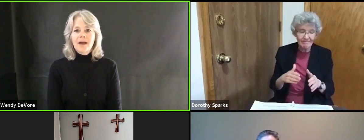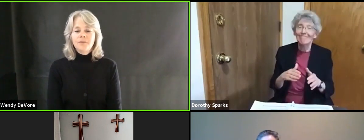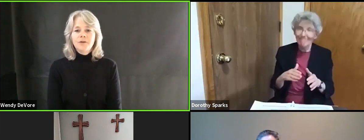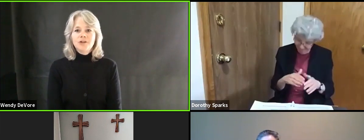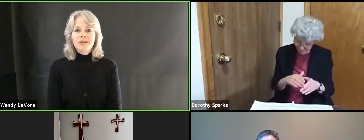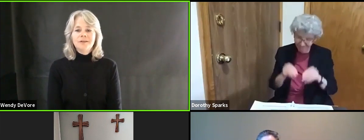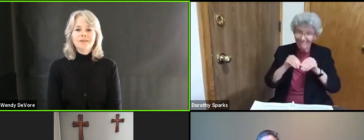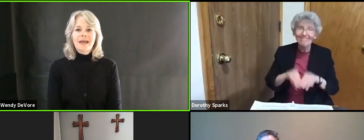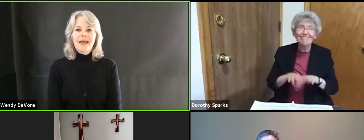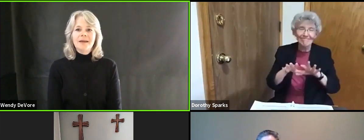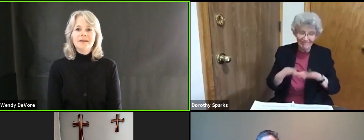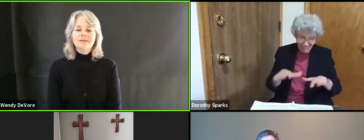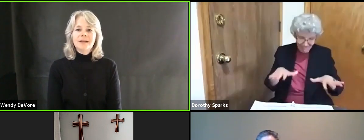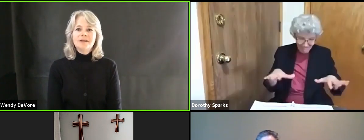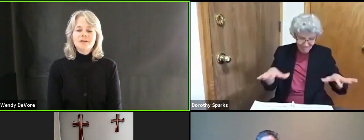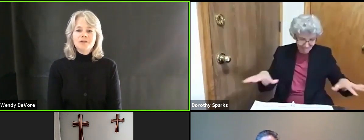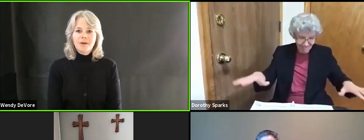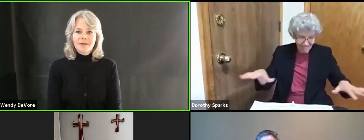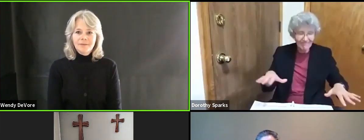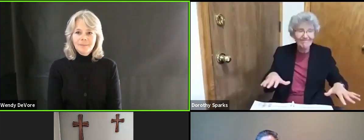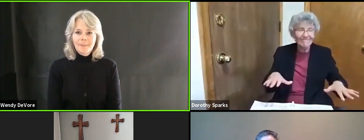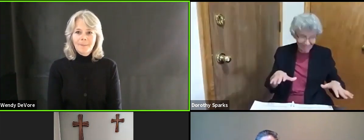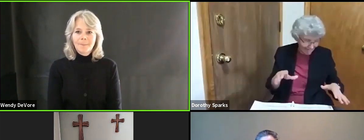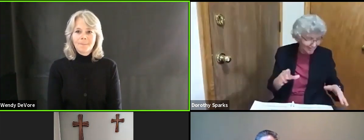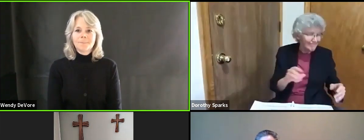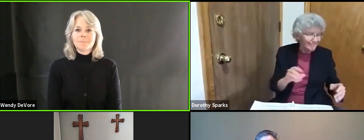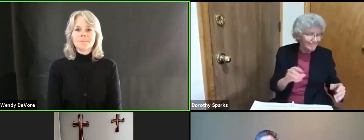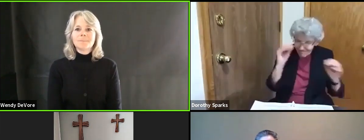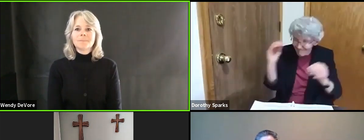So after Jesus had ascended to heaven,